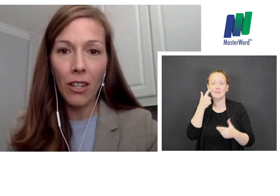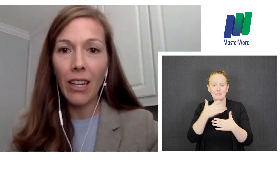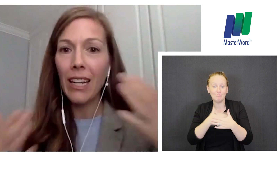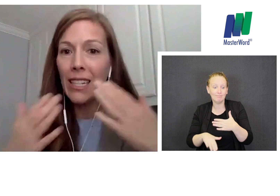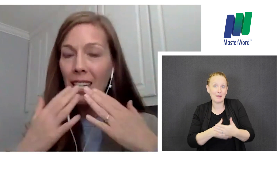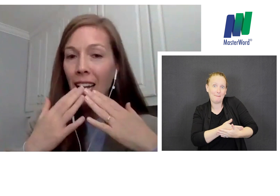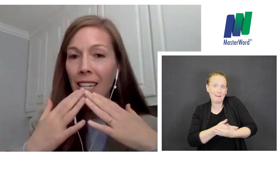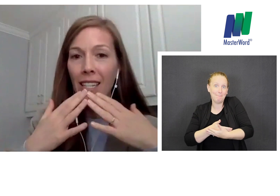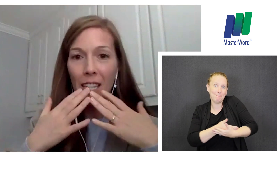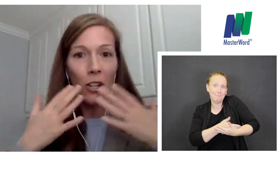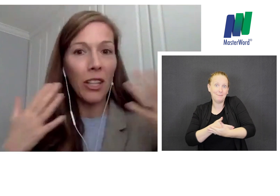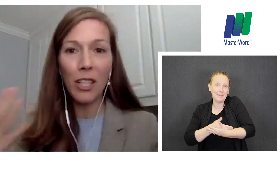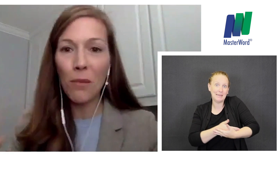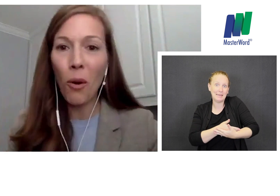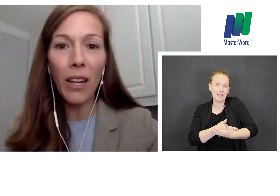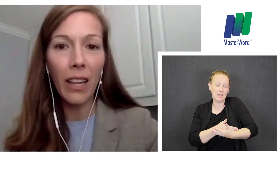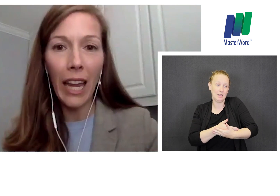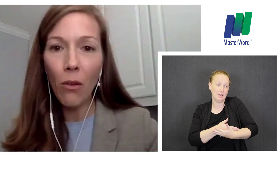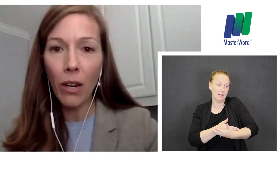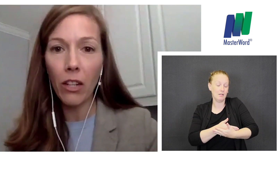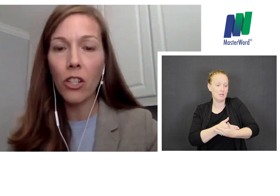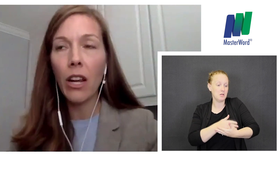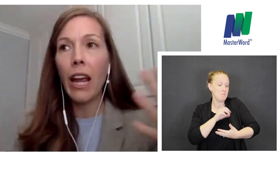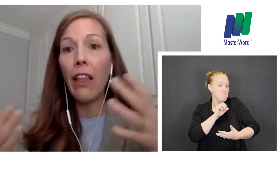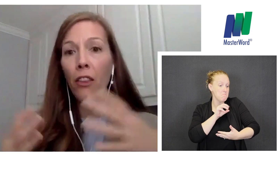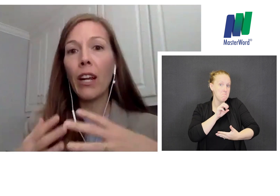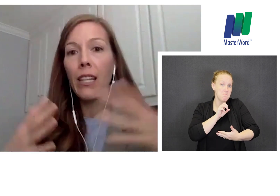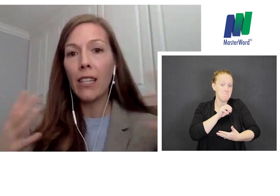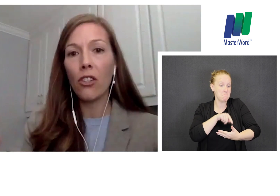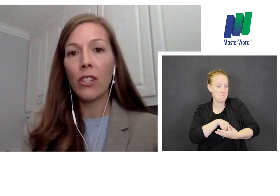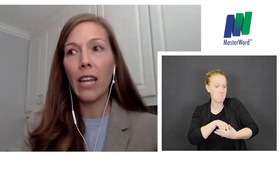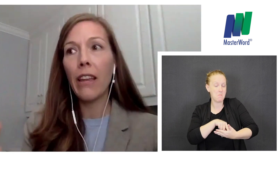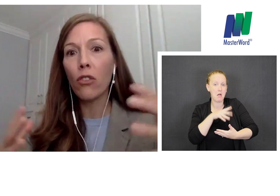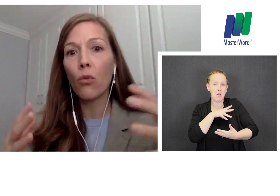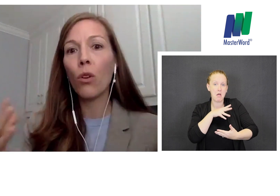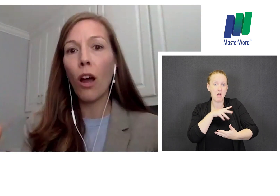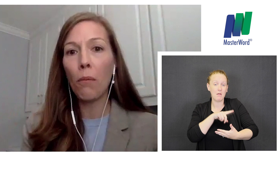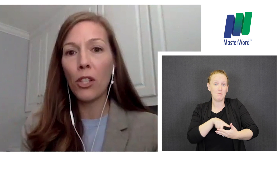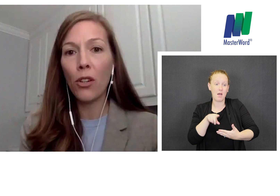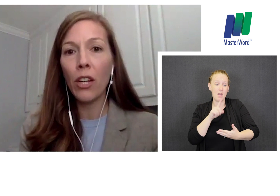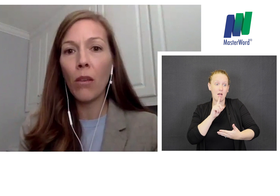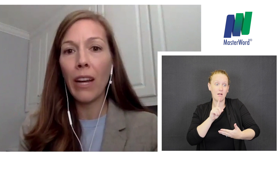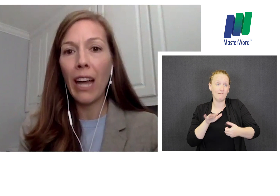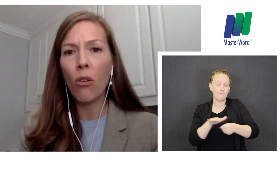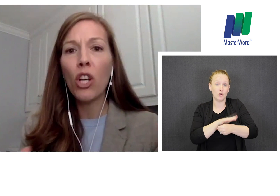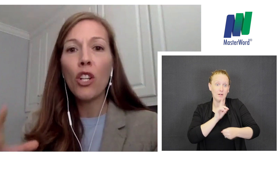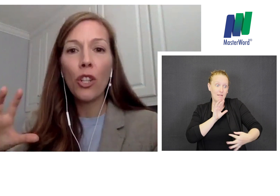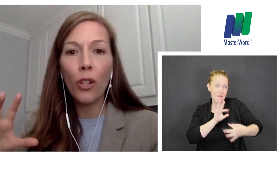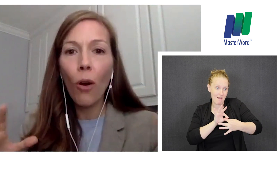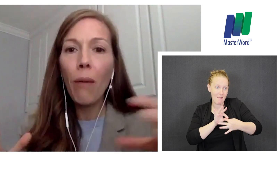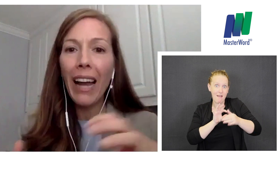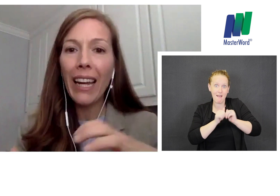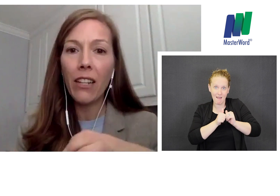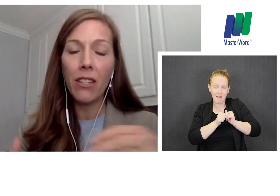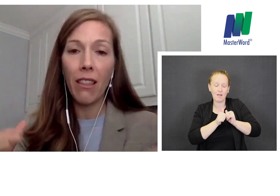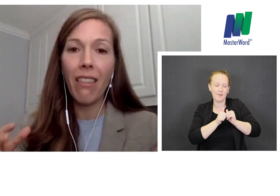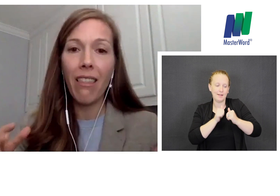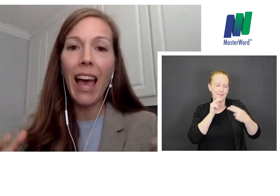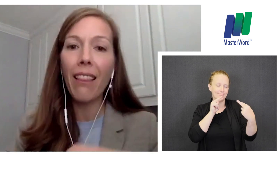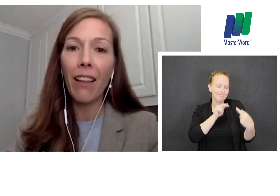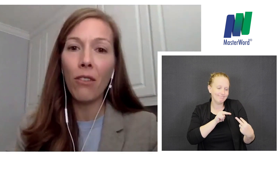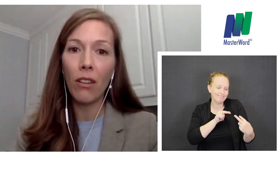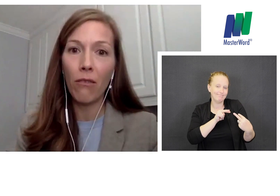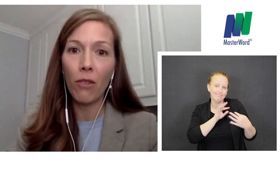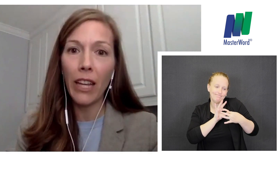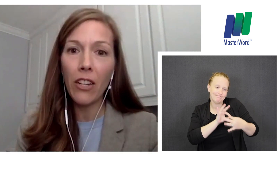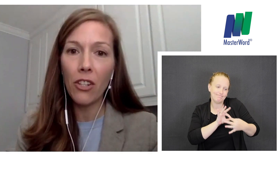language. It's not necessarily a spoken language. And there is, as you're saying, there's a real opportunity right now to go back into